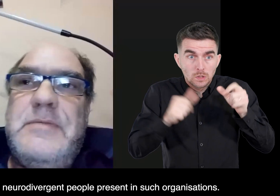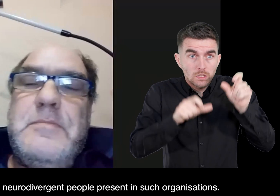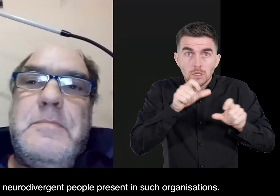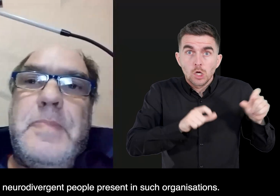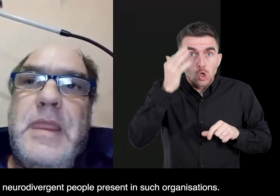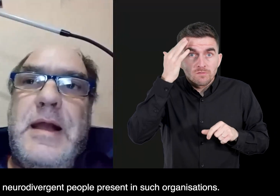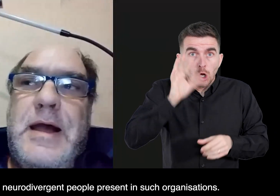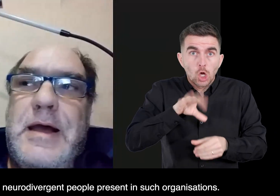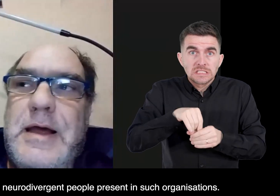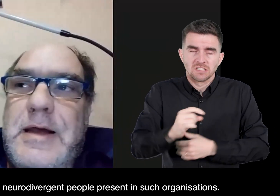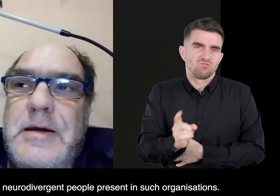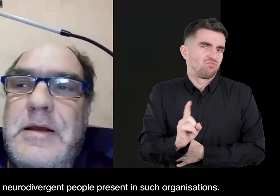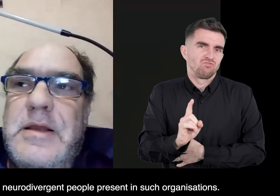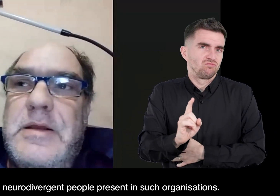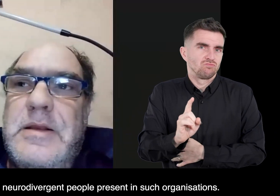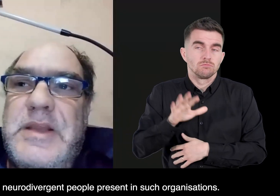without